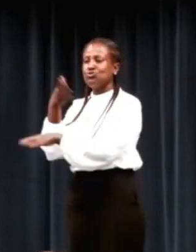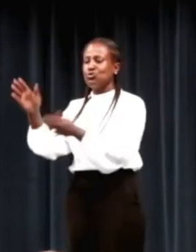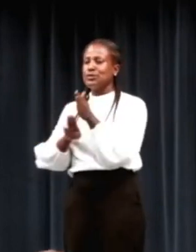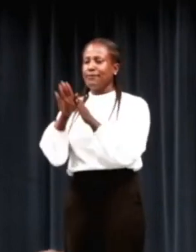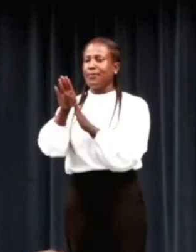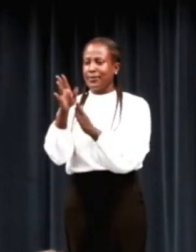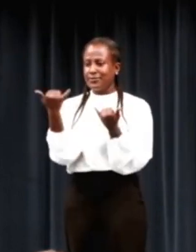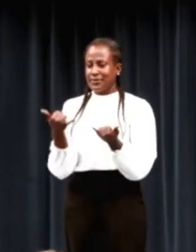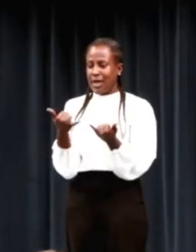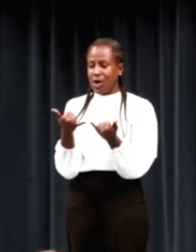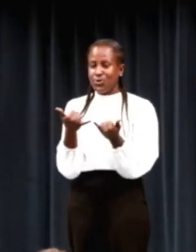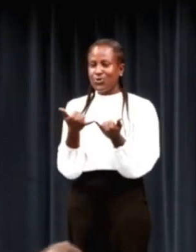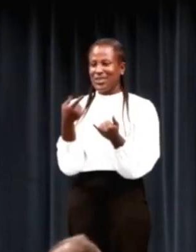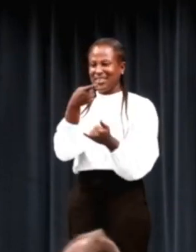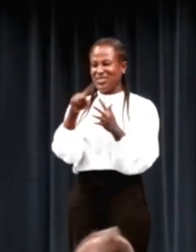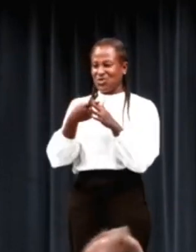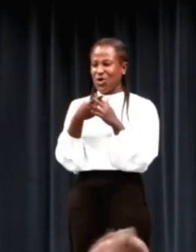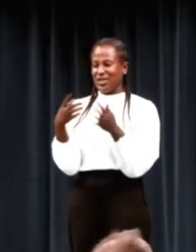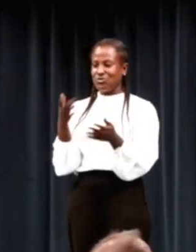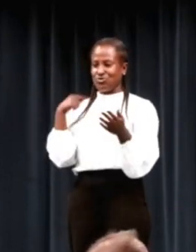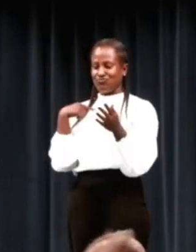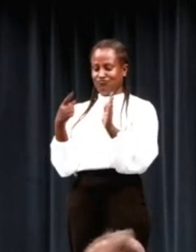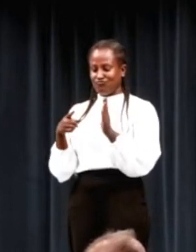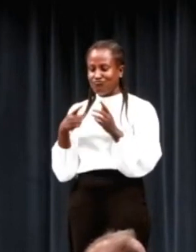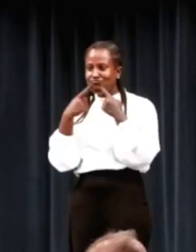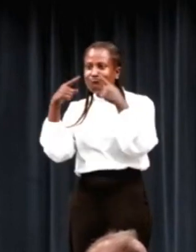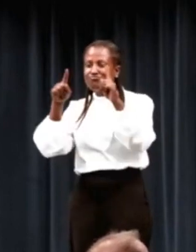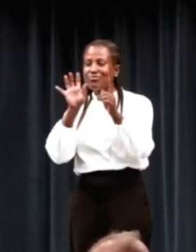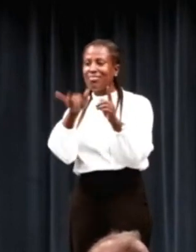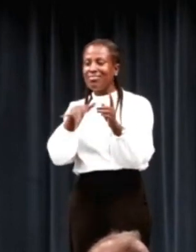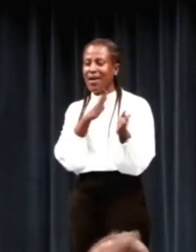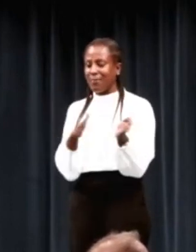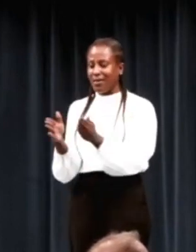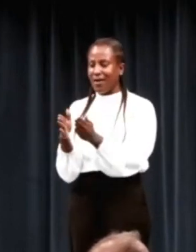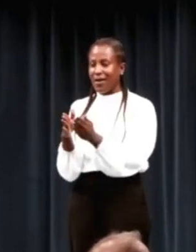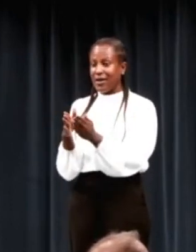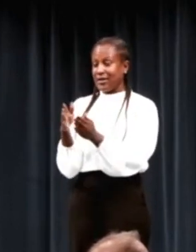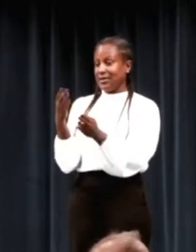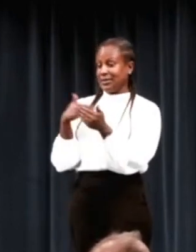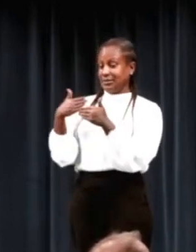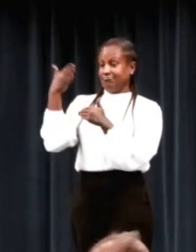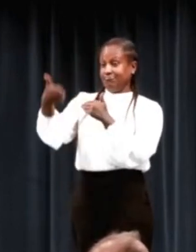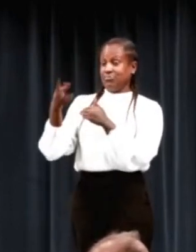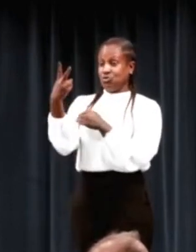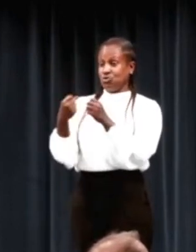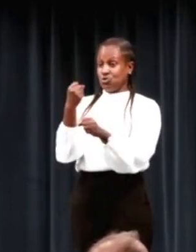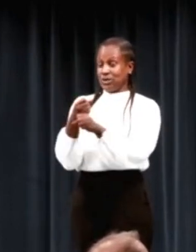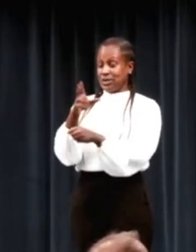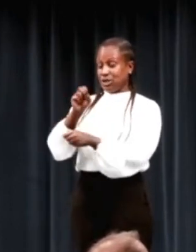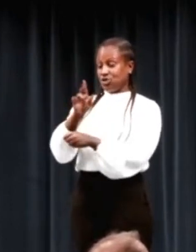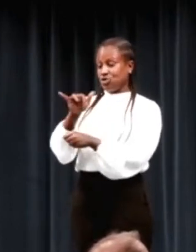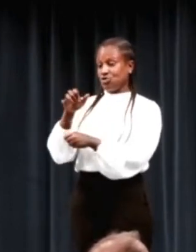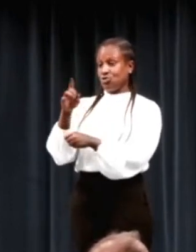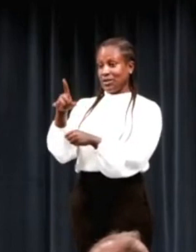left now to execute his plan. Over the next 2 years, the Suitland Federal Center is going to transform, and we should all